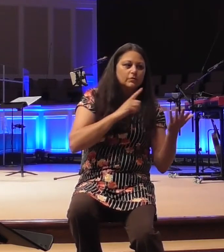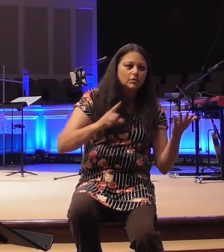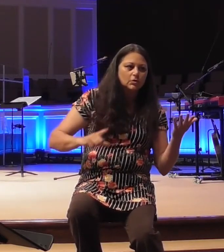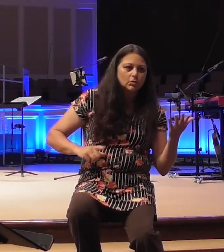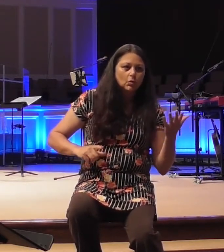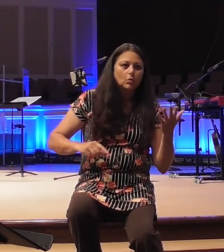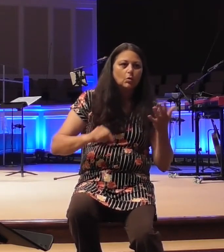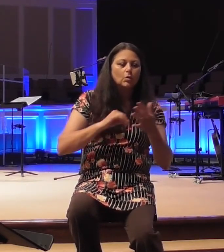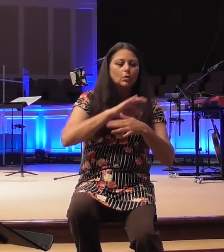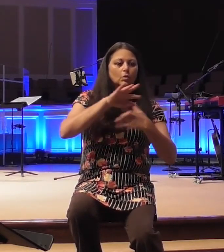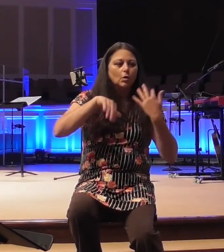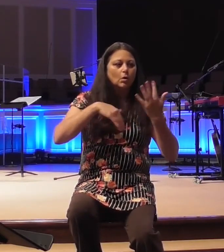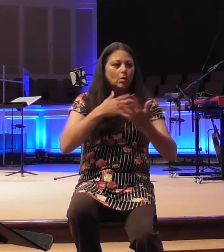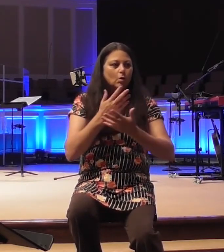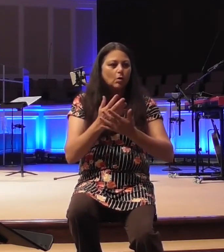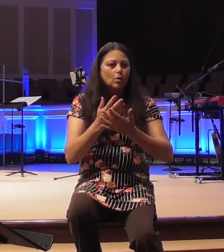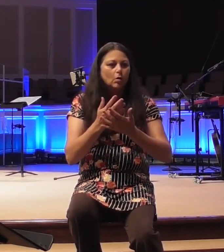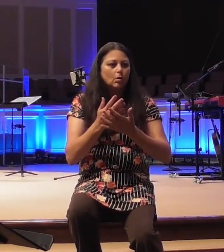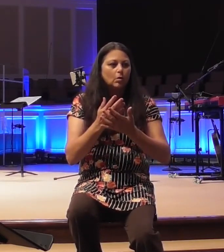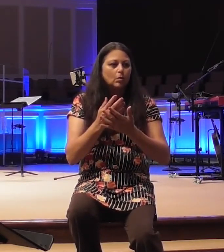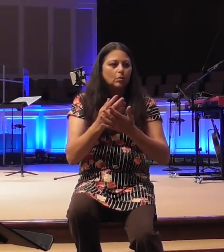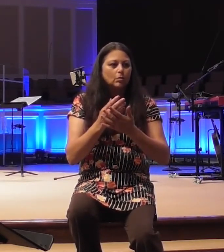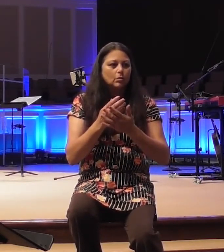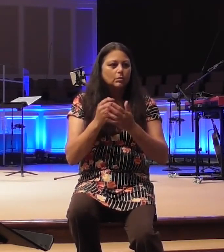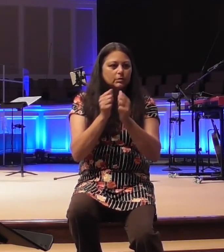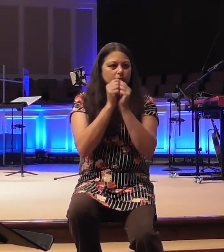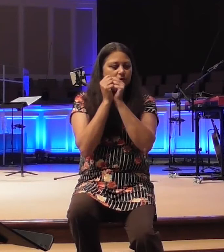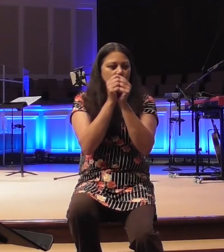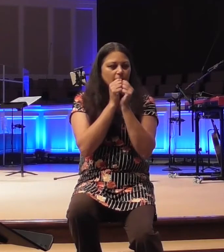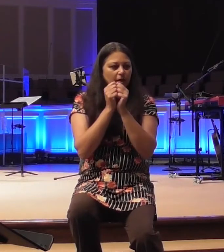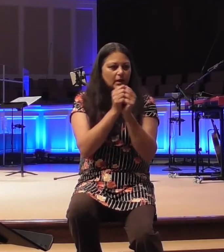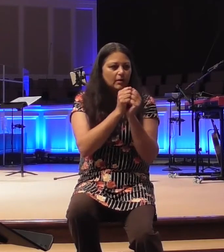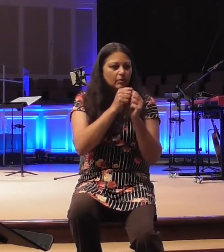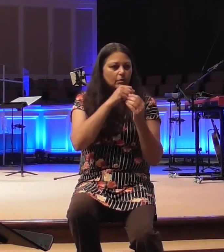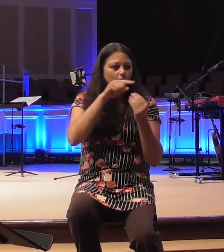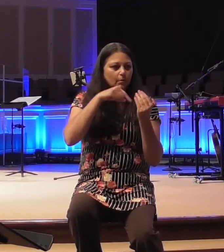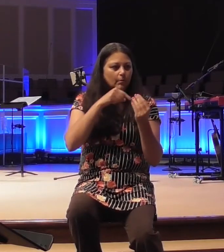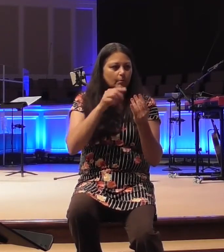around Christ and his life and his death and the hope of his return.